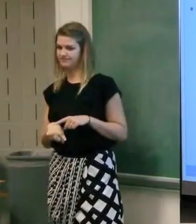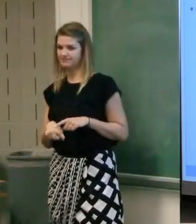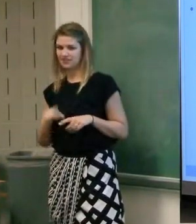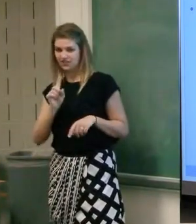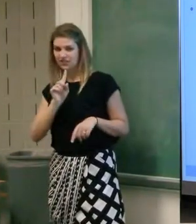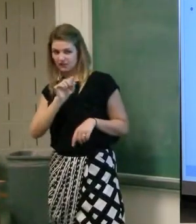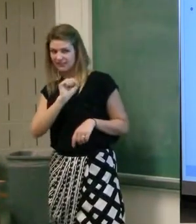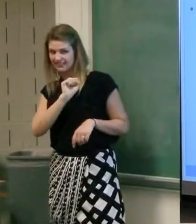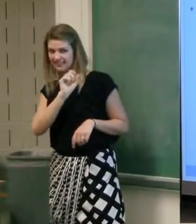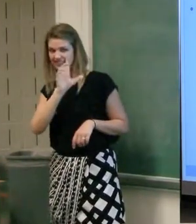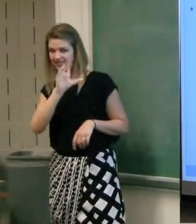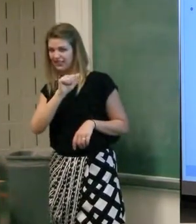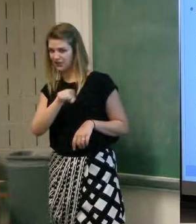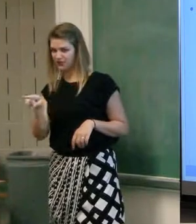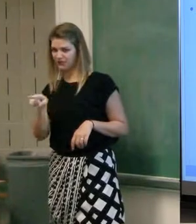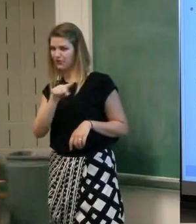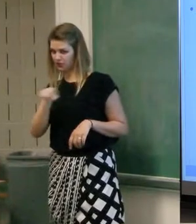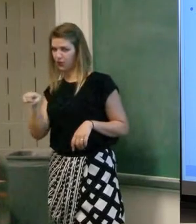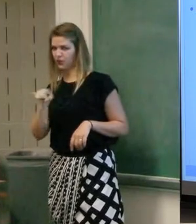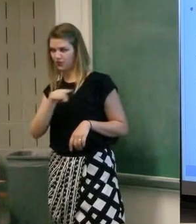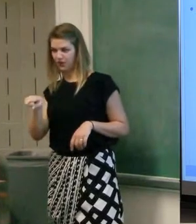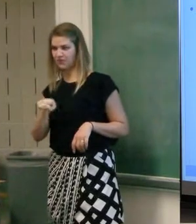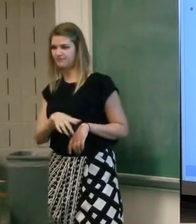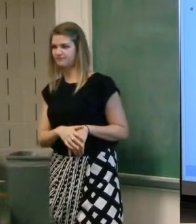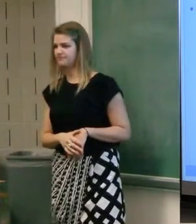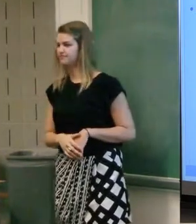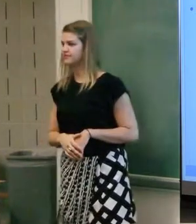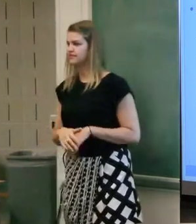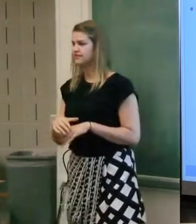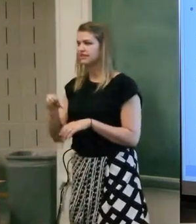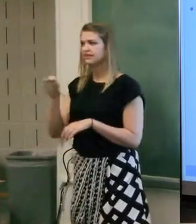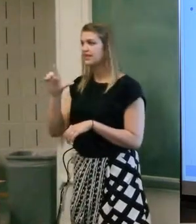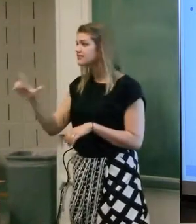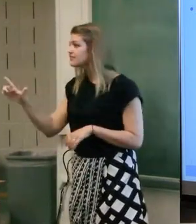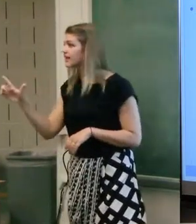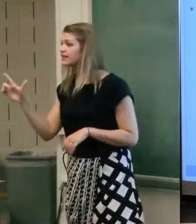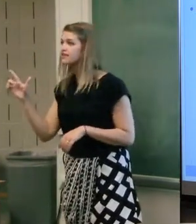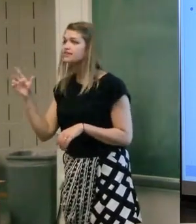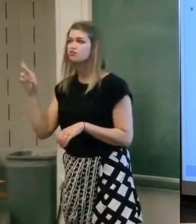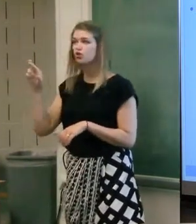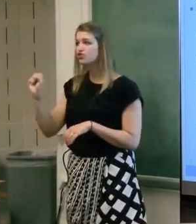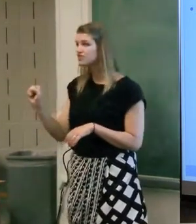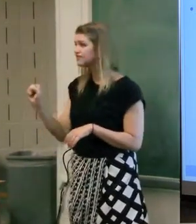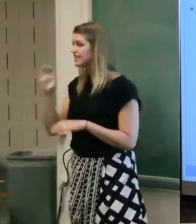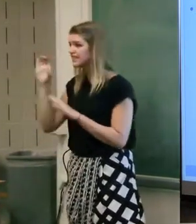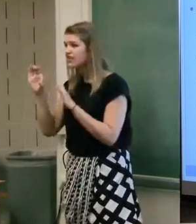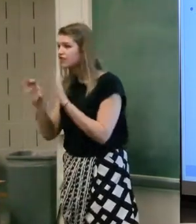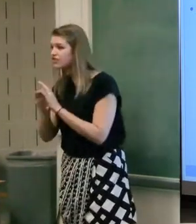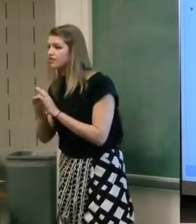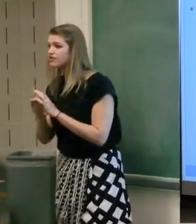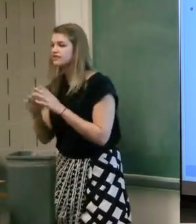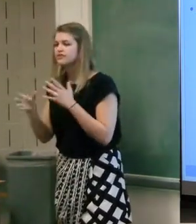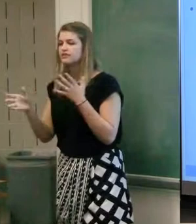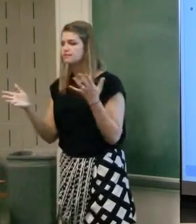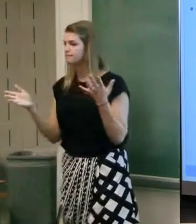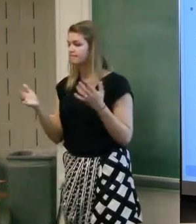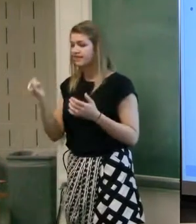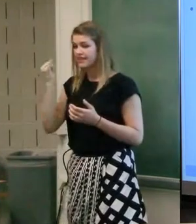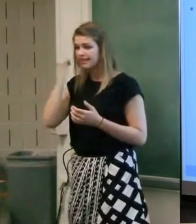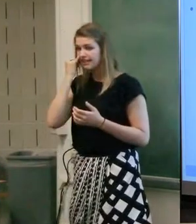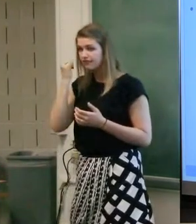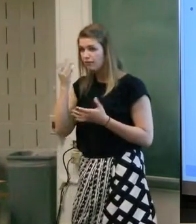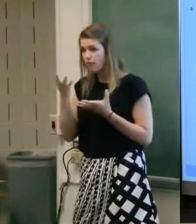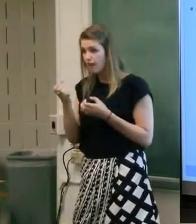Crystal, you can go up there. Like, I'm afraid to do it. Like, I'm bad with classifiers and whatnot. She's like, the only way you can get better at this is